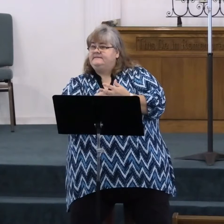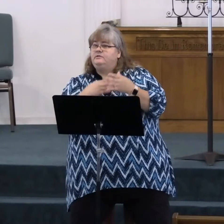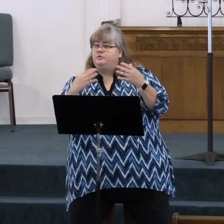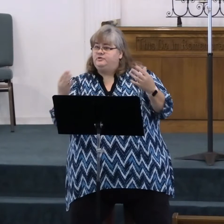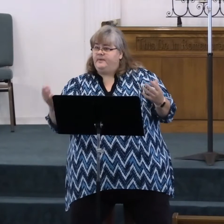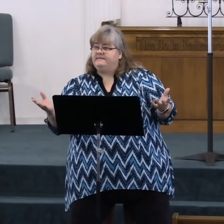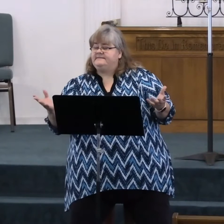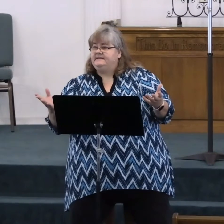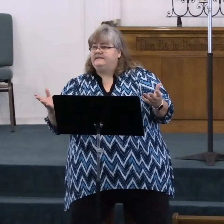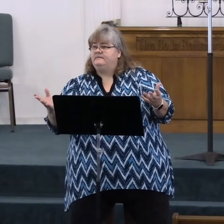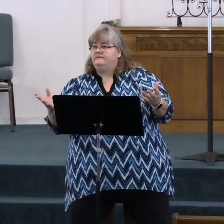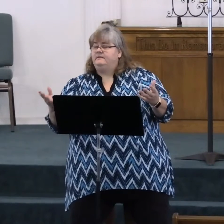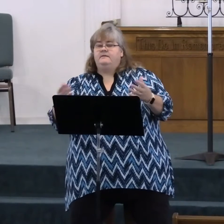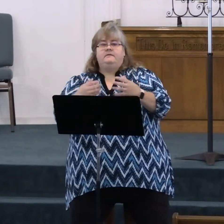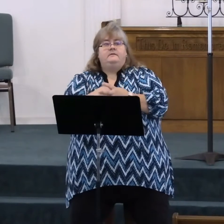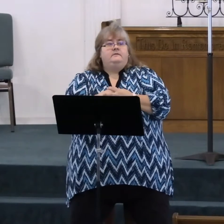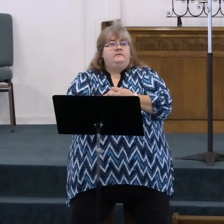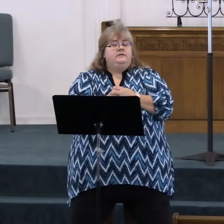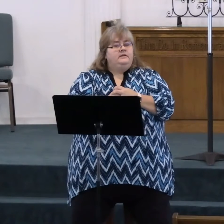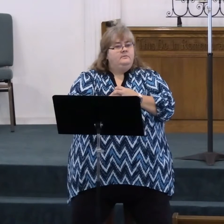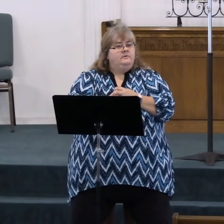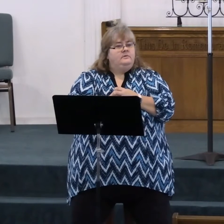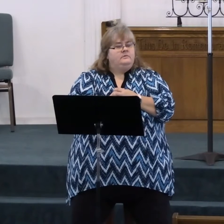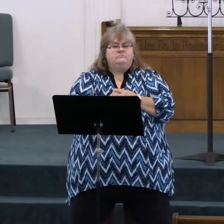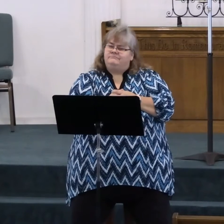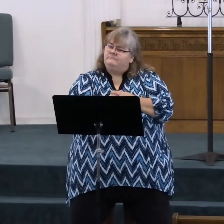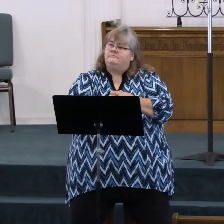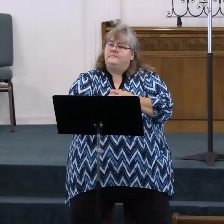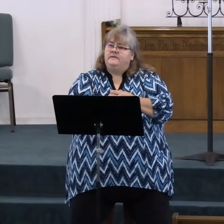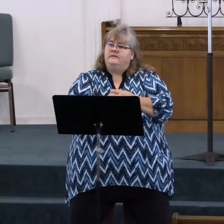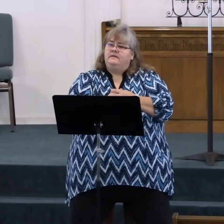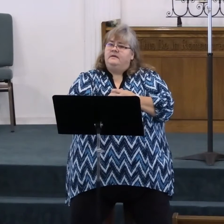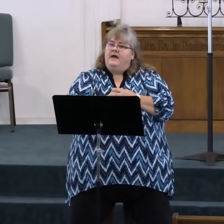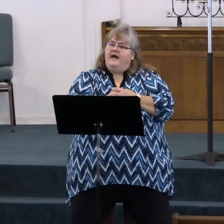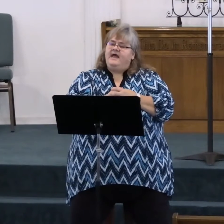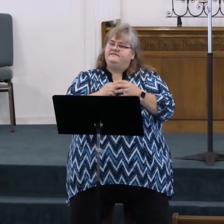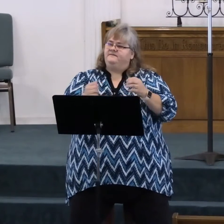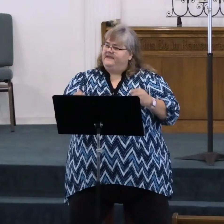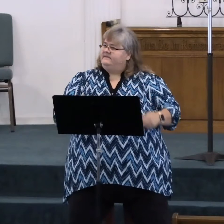city, will you spare the city? You know, I got to thinking,